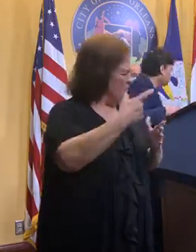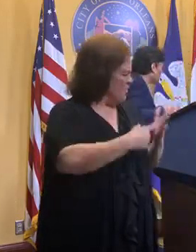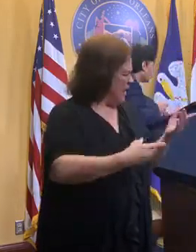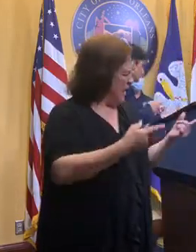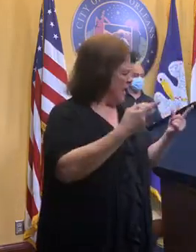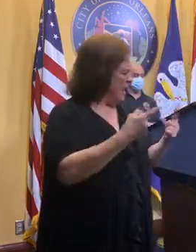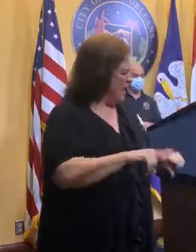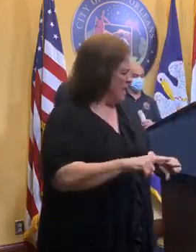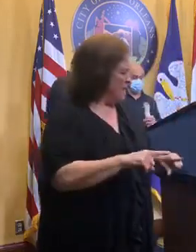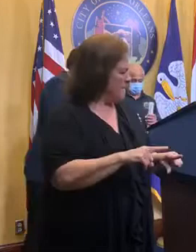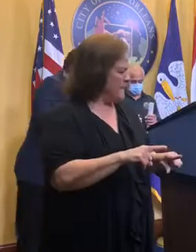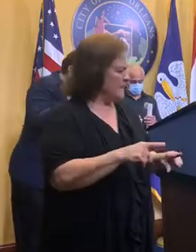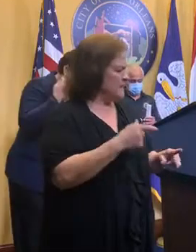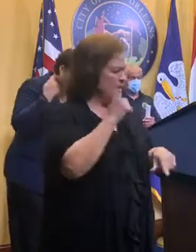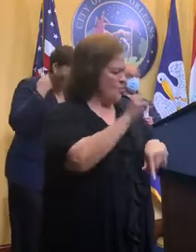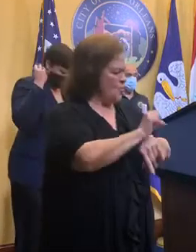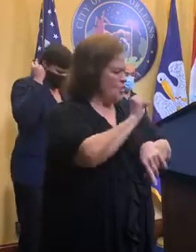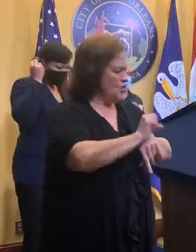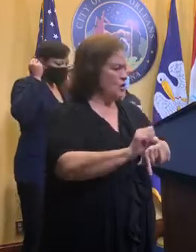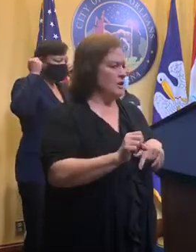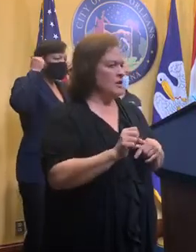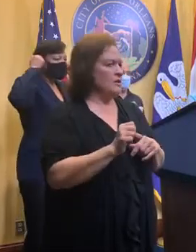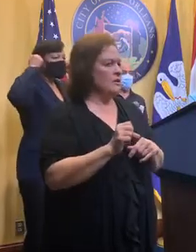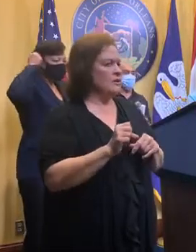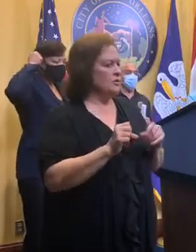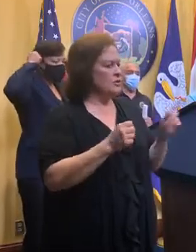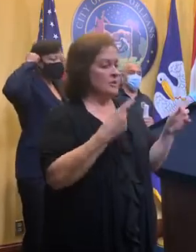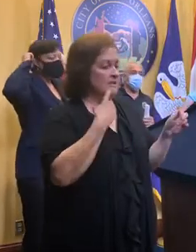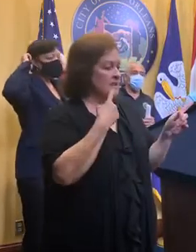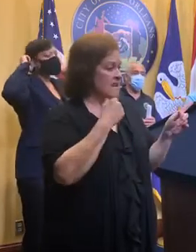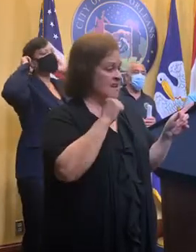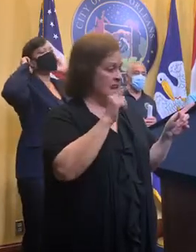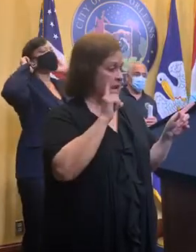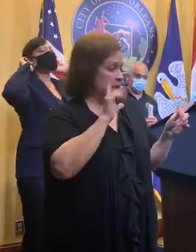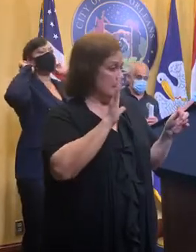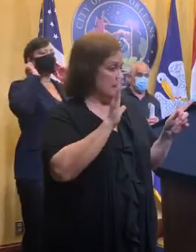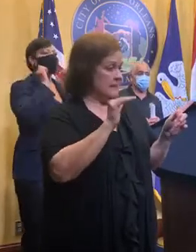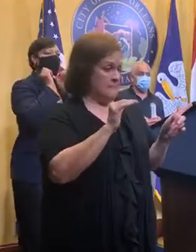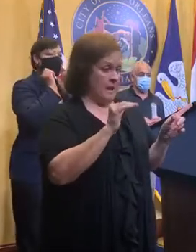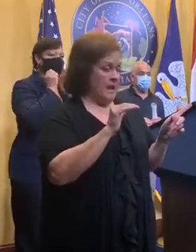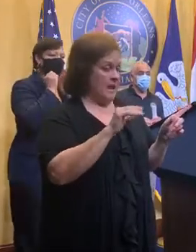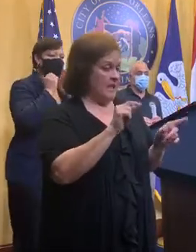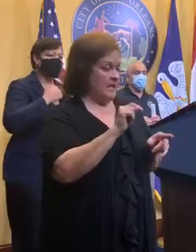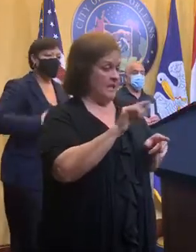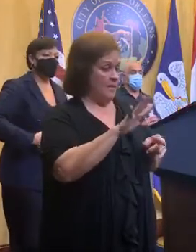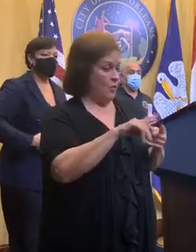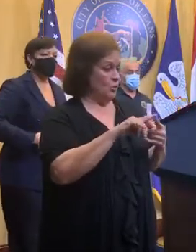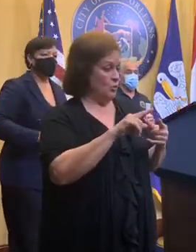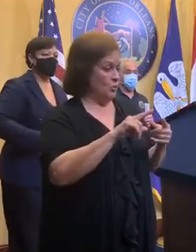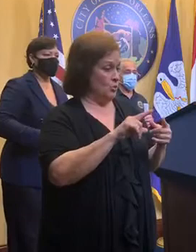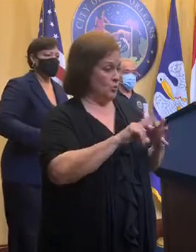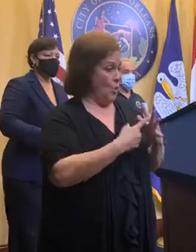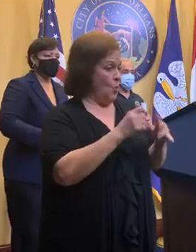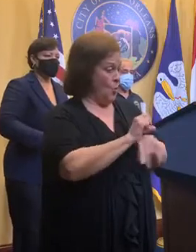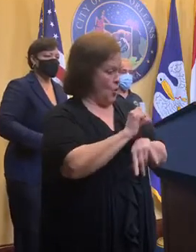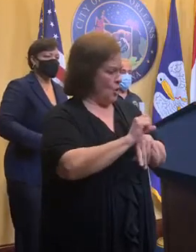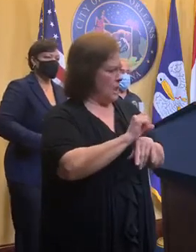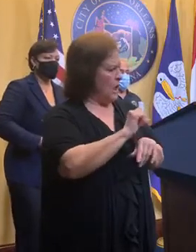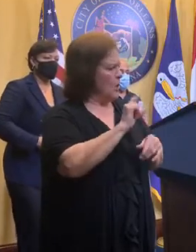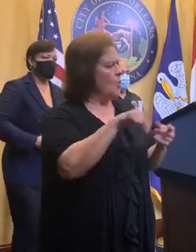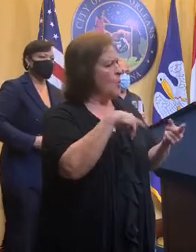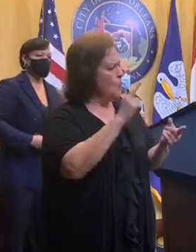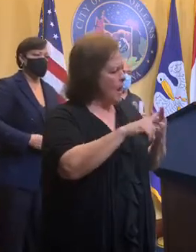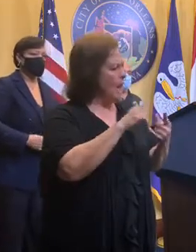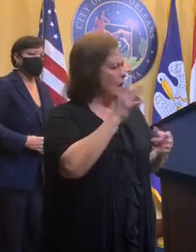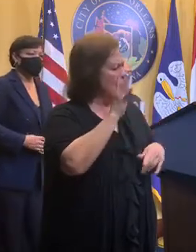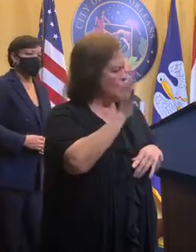trip? And then also, I know you said we don't expect it to be online for this event. Do we have a timeline of when it will be? And